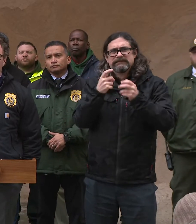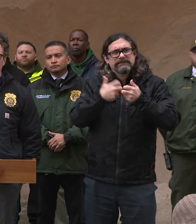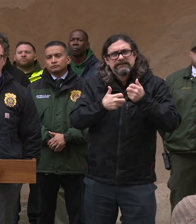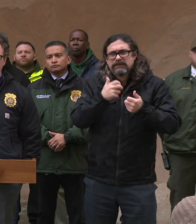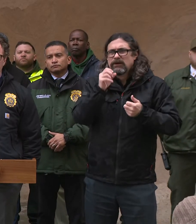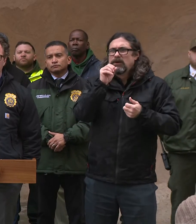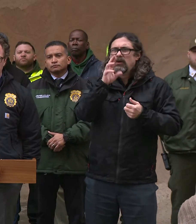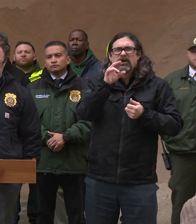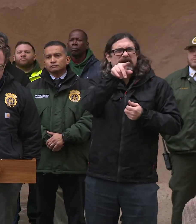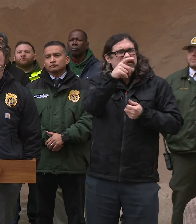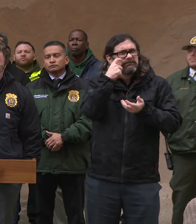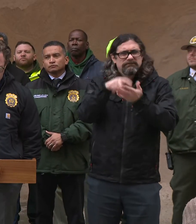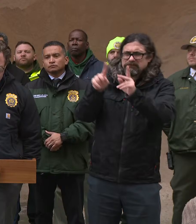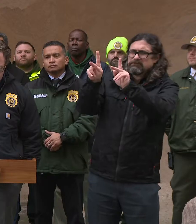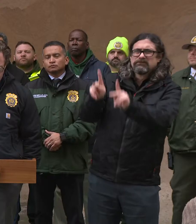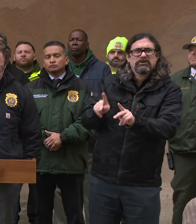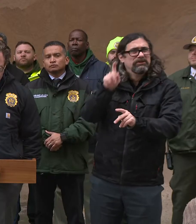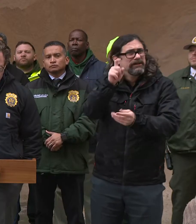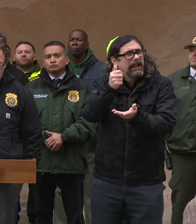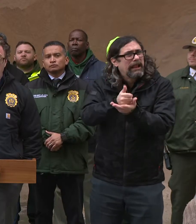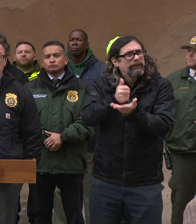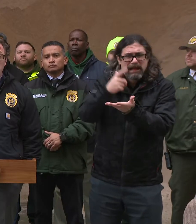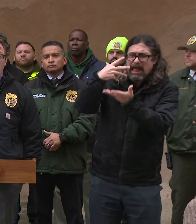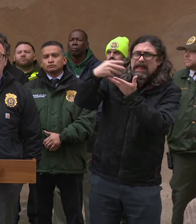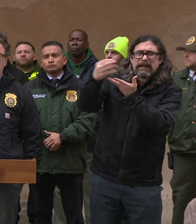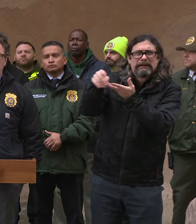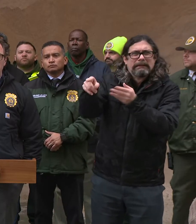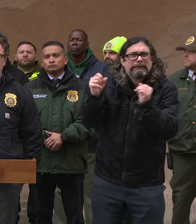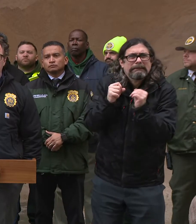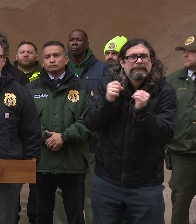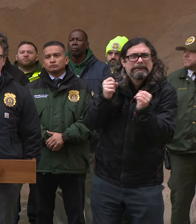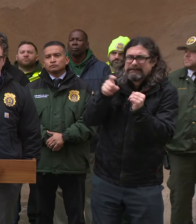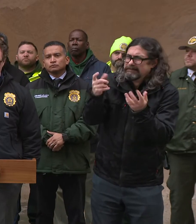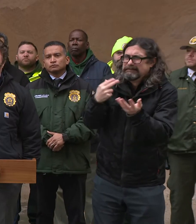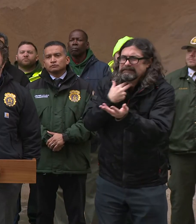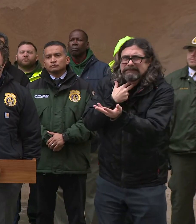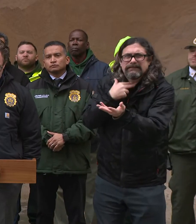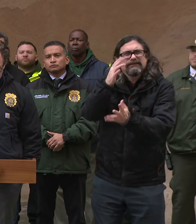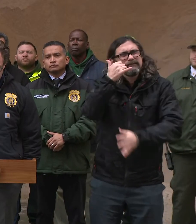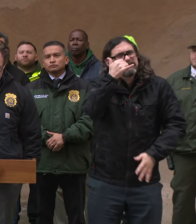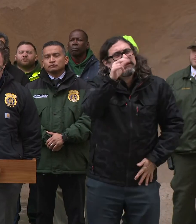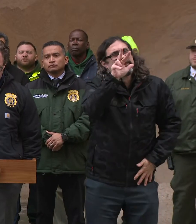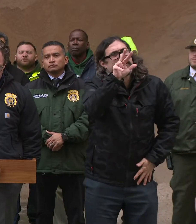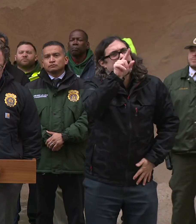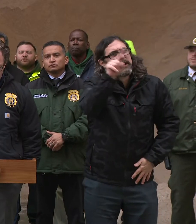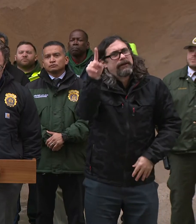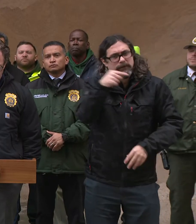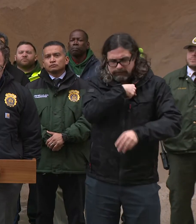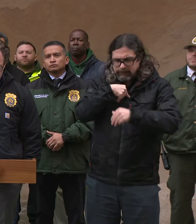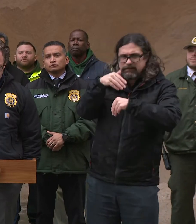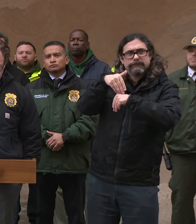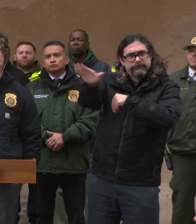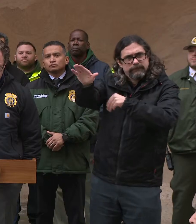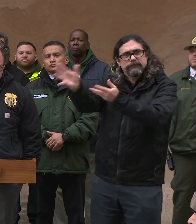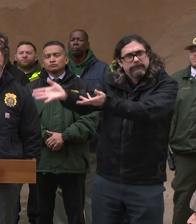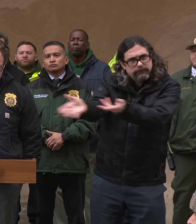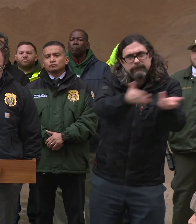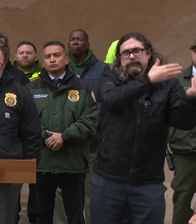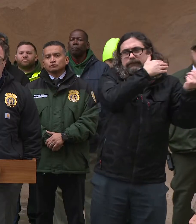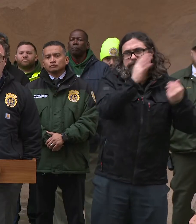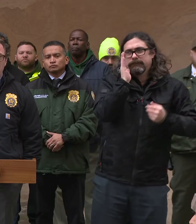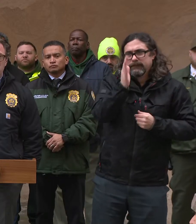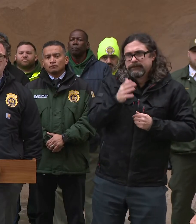always call and should call 911. We urge all New Yorkers to take this storm seriously, prepare for hazardous